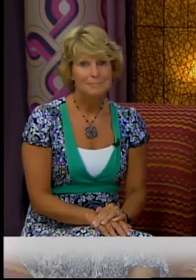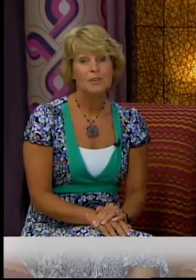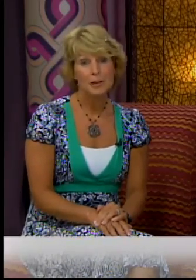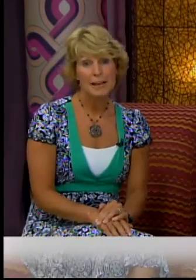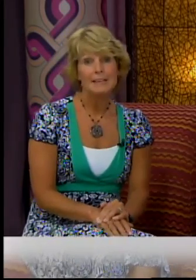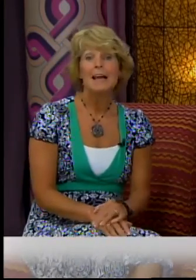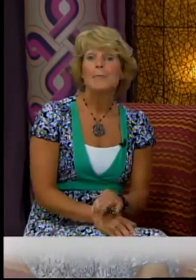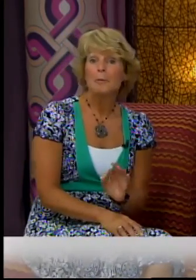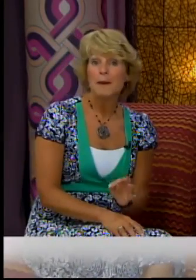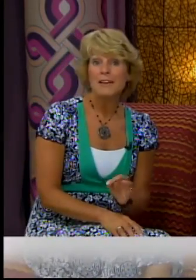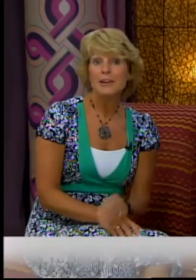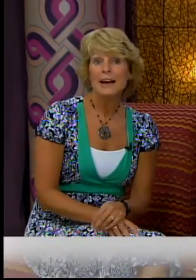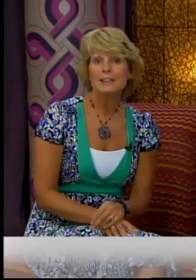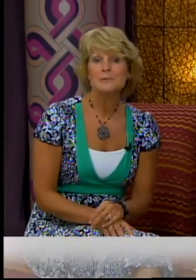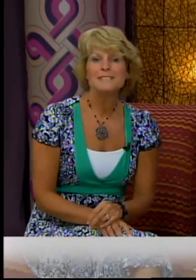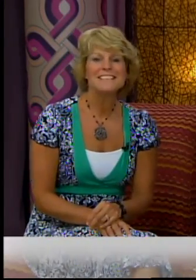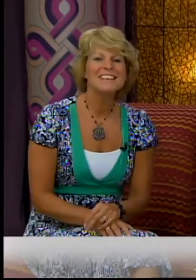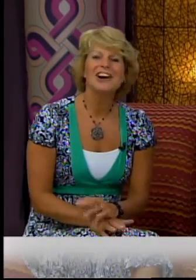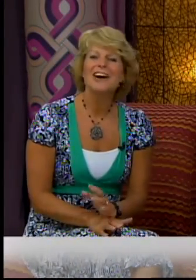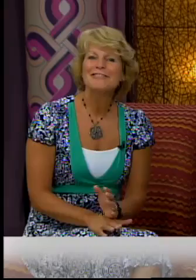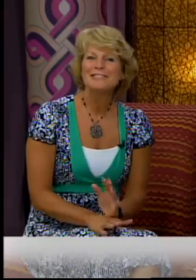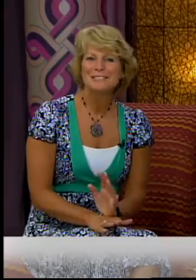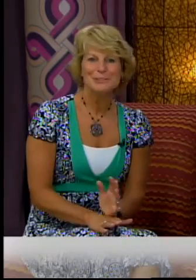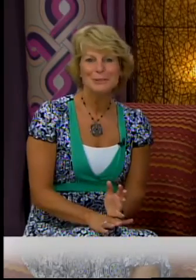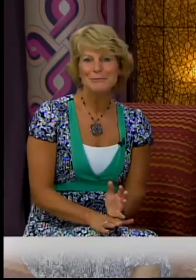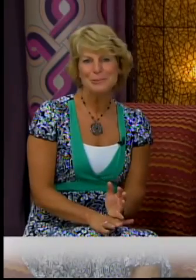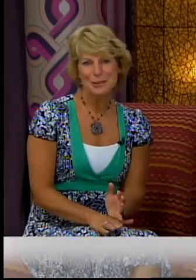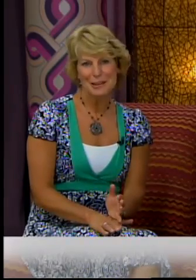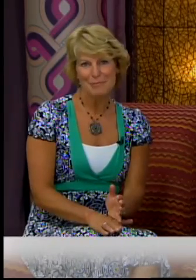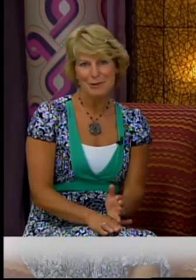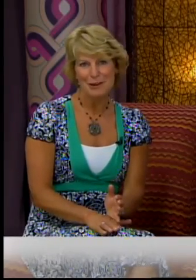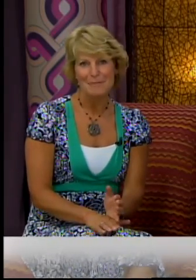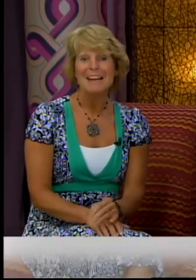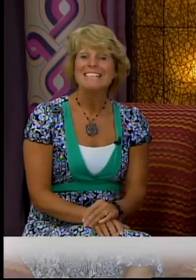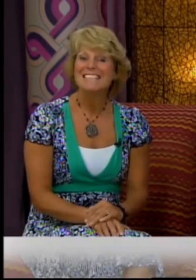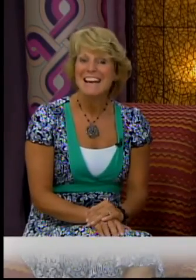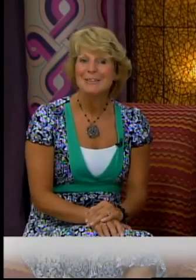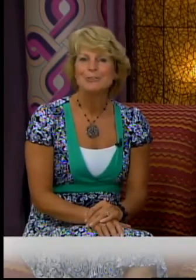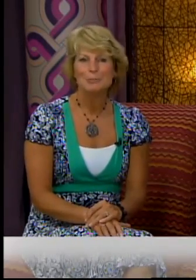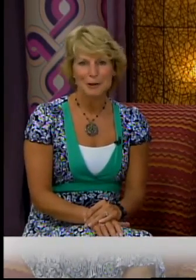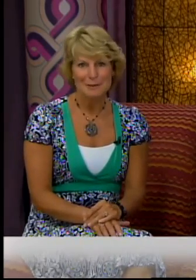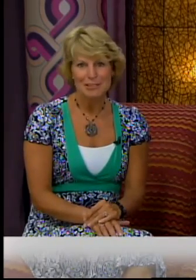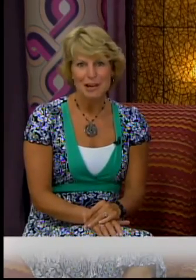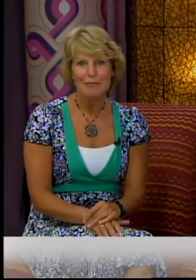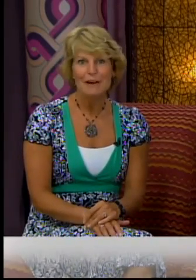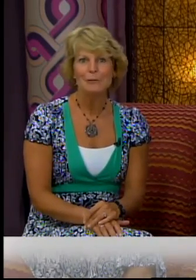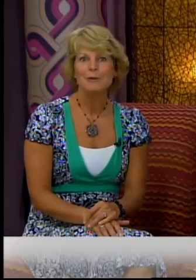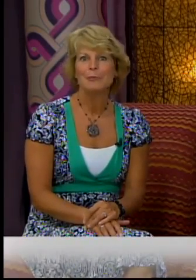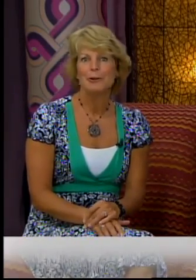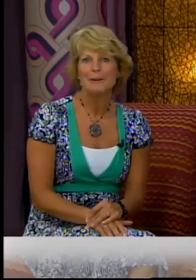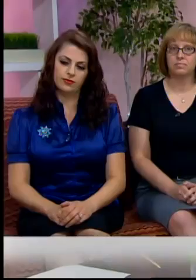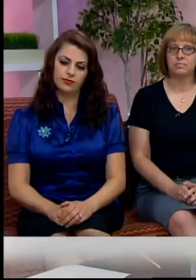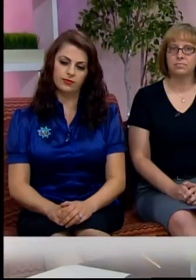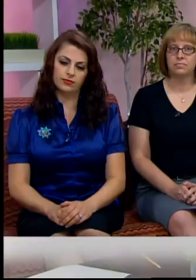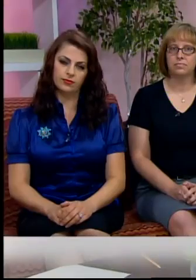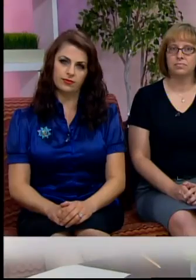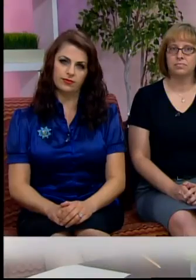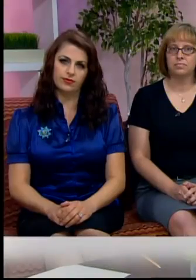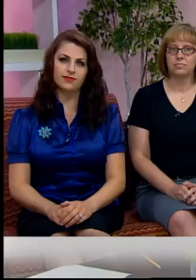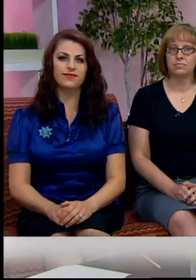radar. You got it. But Baker College in Muskegon offers an interpreter training program. Today, their department chair, Valerie Borma, is here along